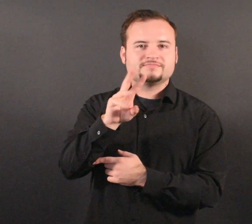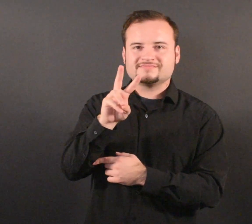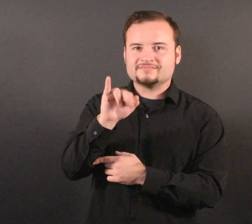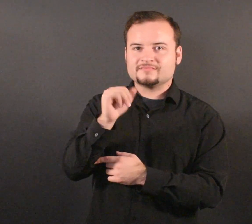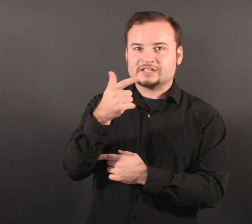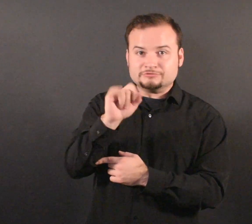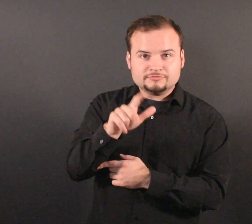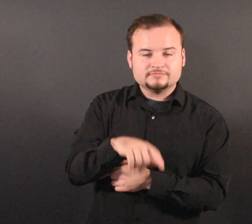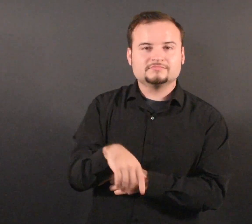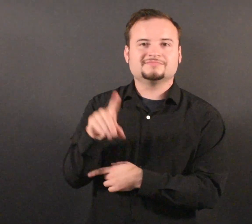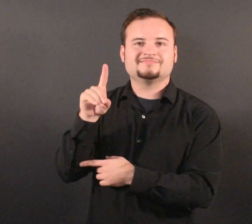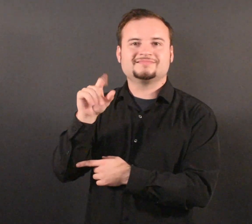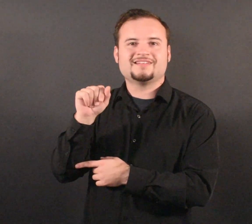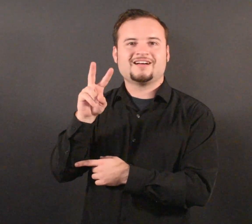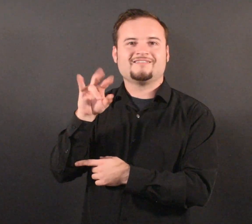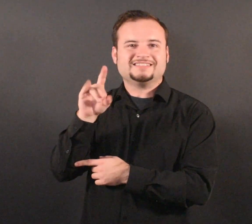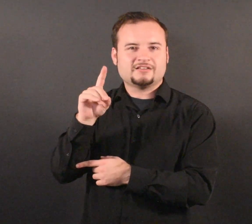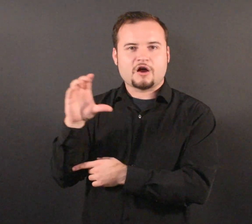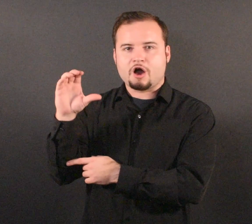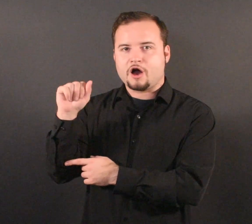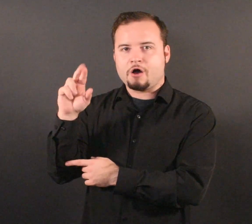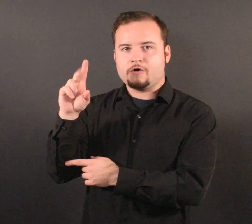and David Cardoza Rodriguez,